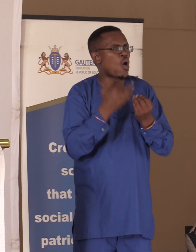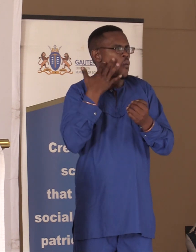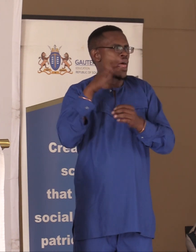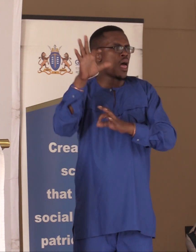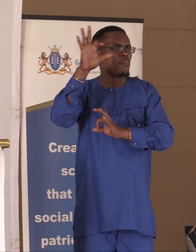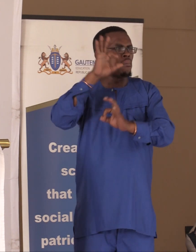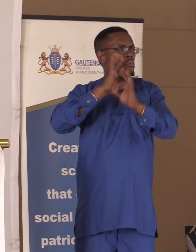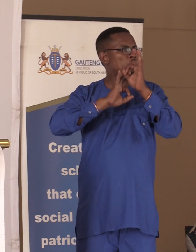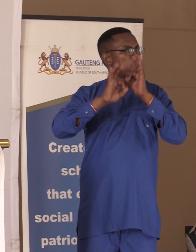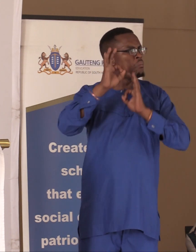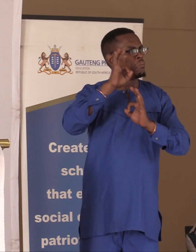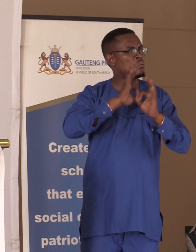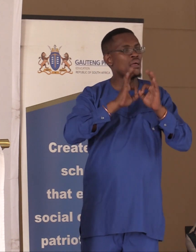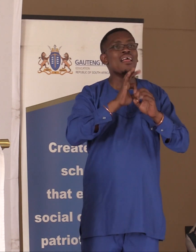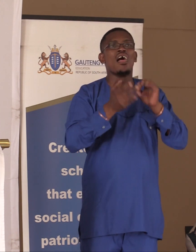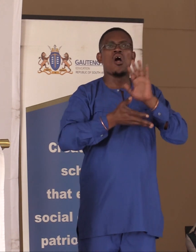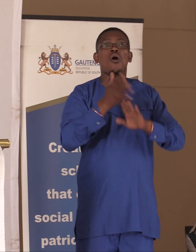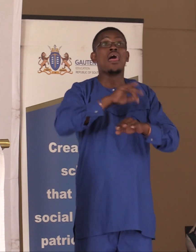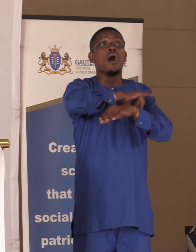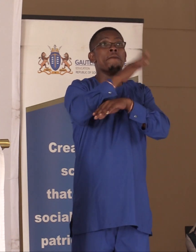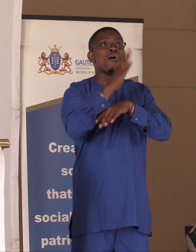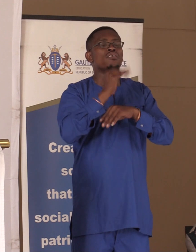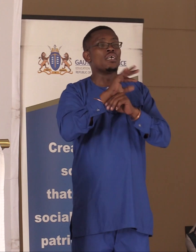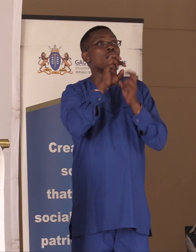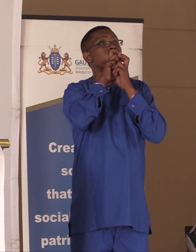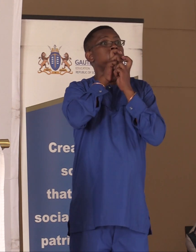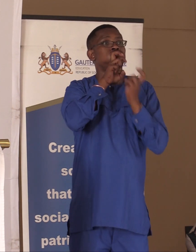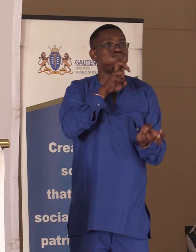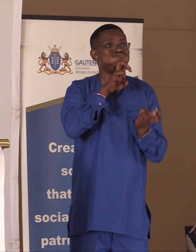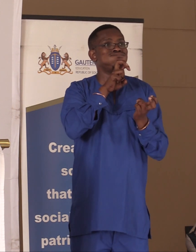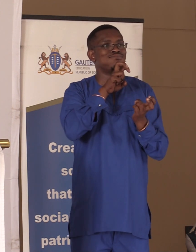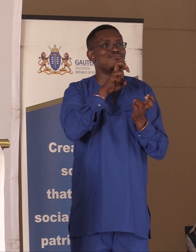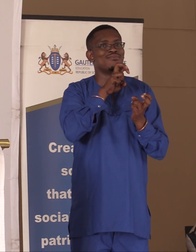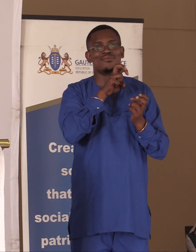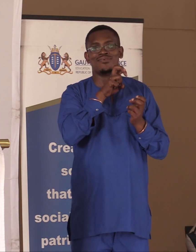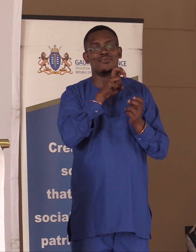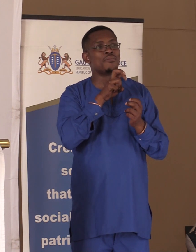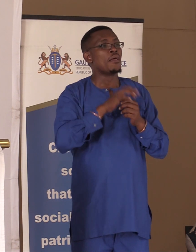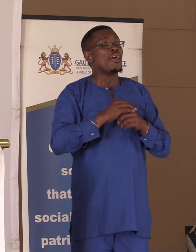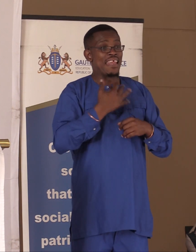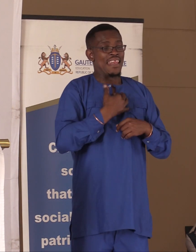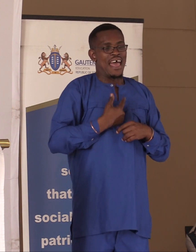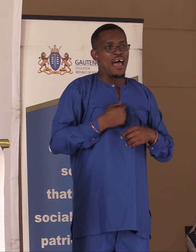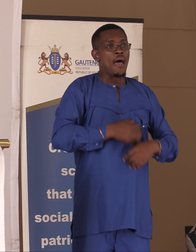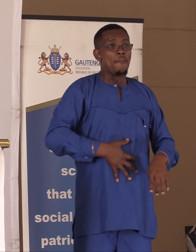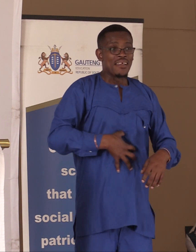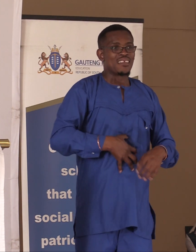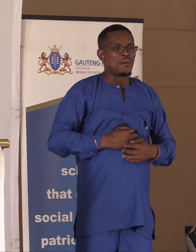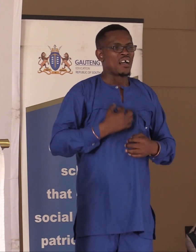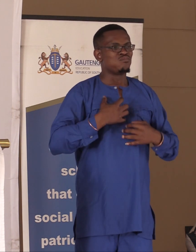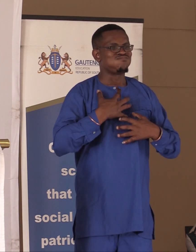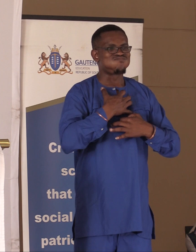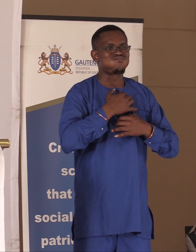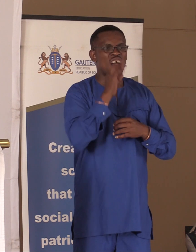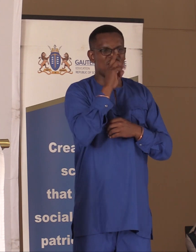she notified us that she's going to Kilimanjaro, I said, wow. I got scared, I got butterflies in my tongue because